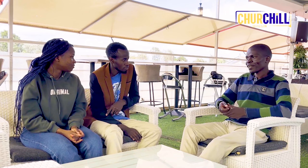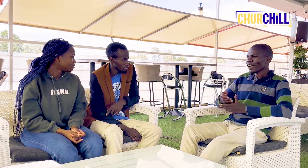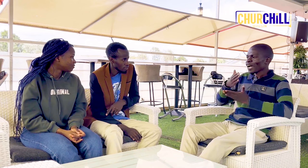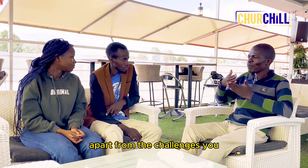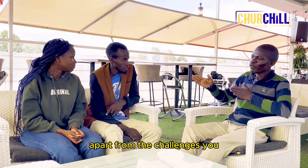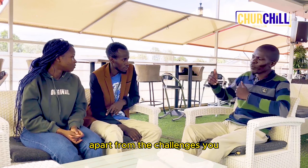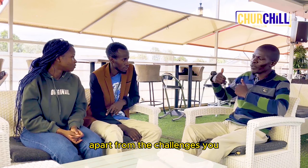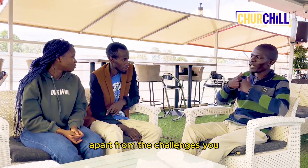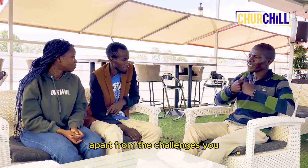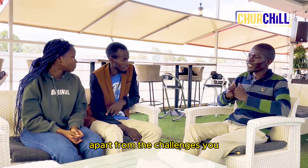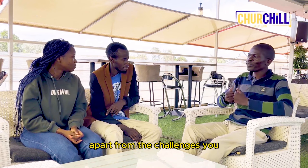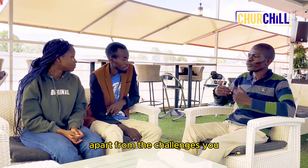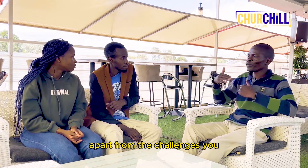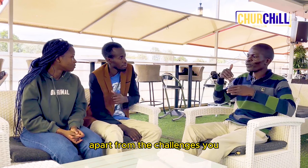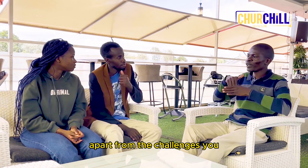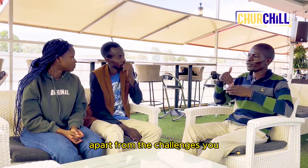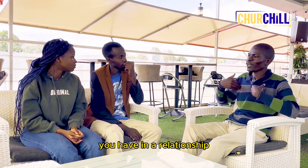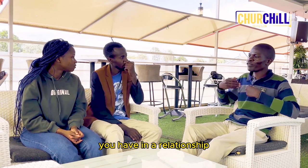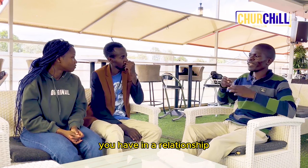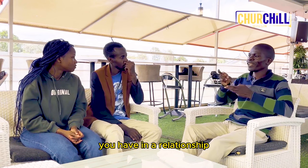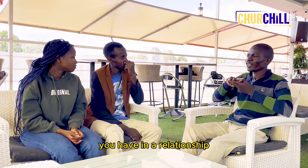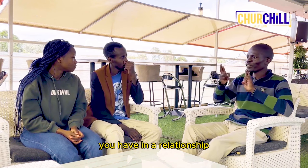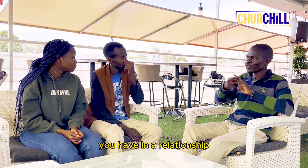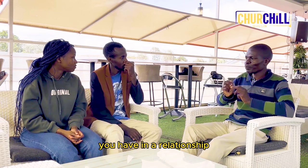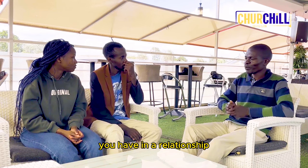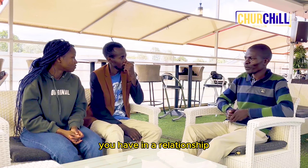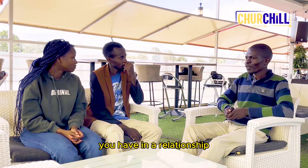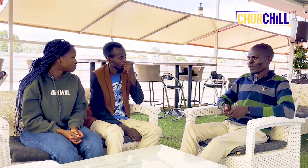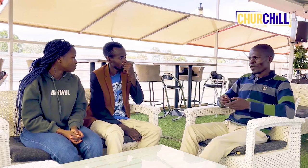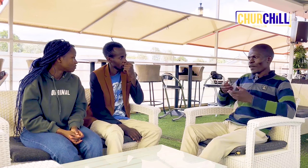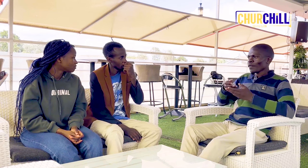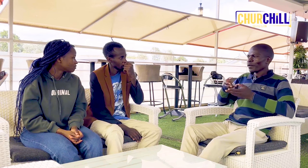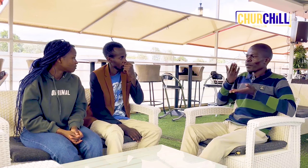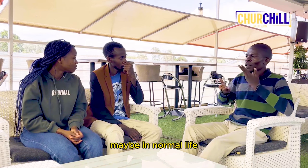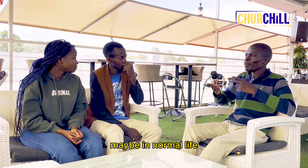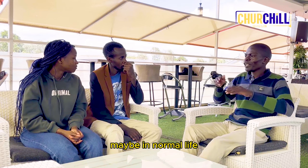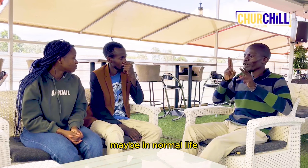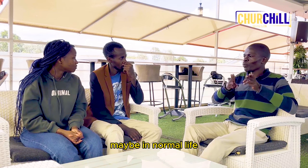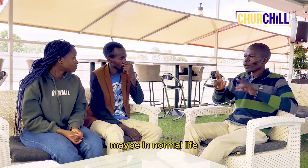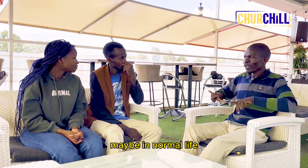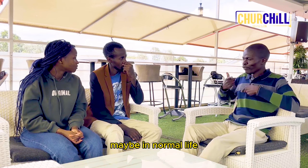apart from the challenges you have in a relationship, maybe in normal life,